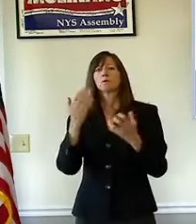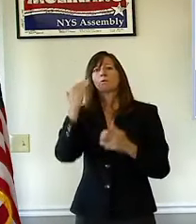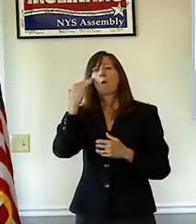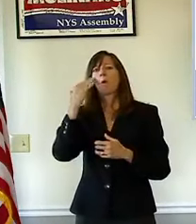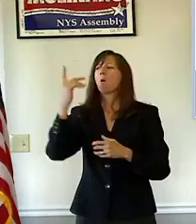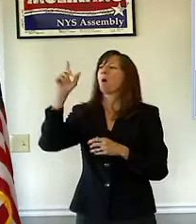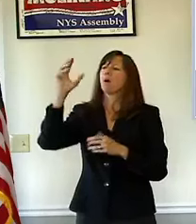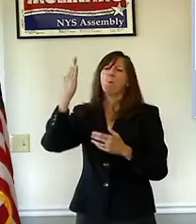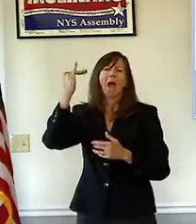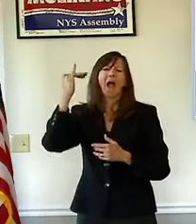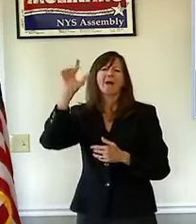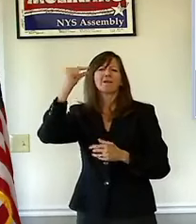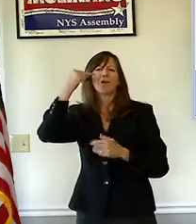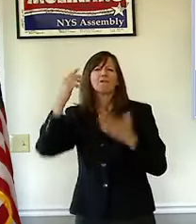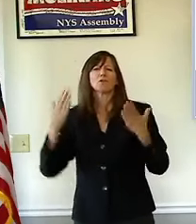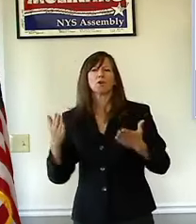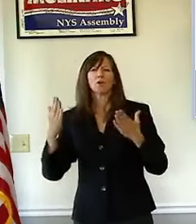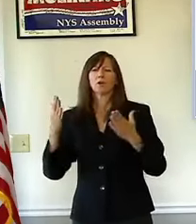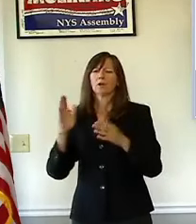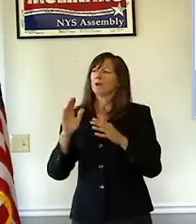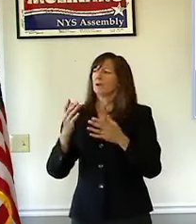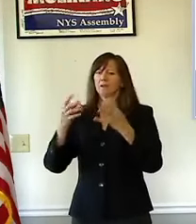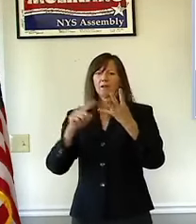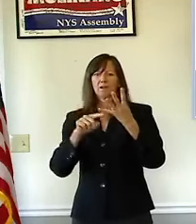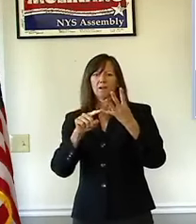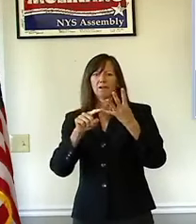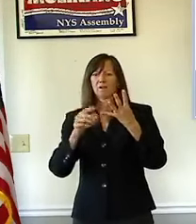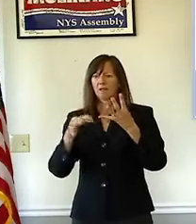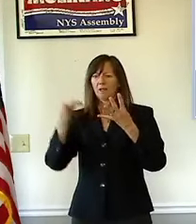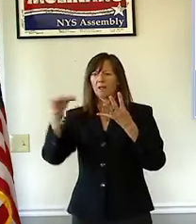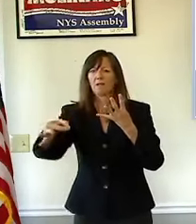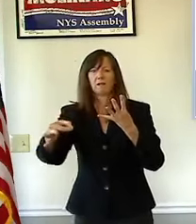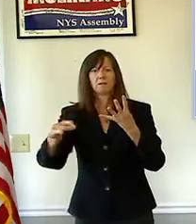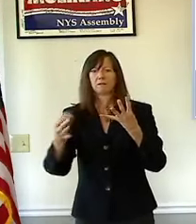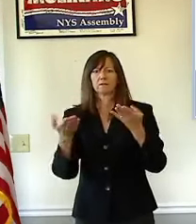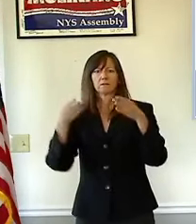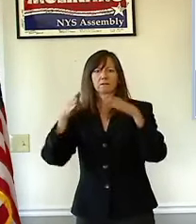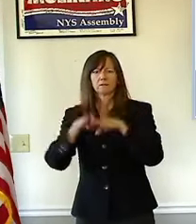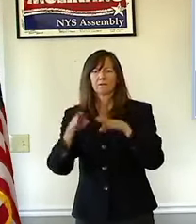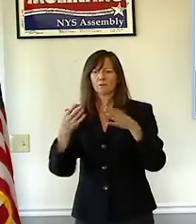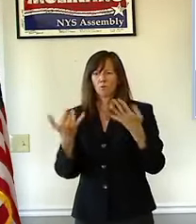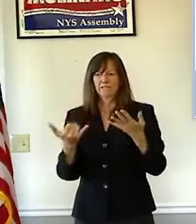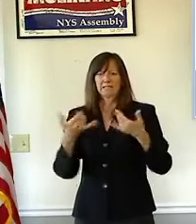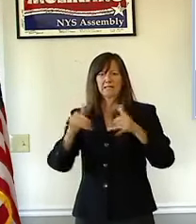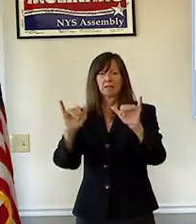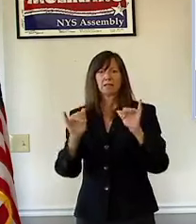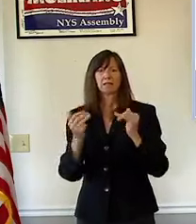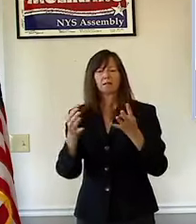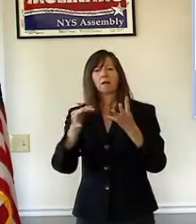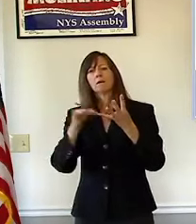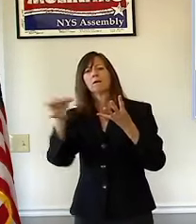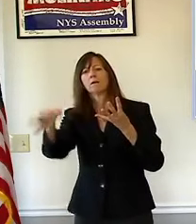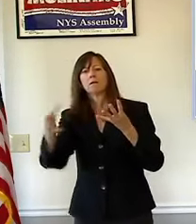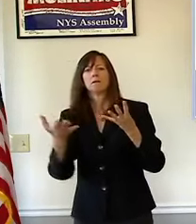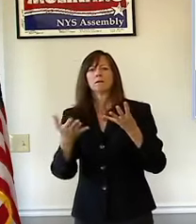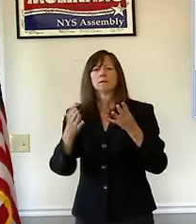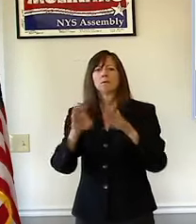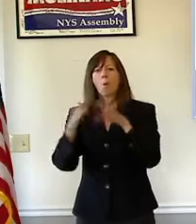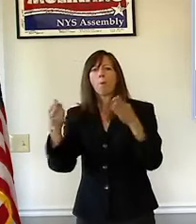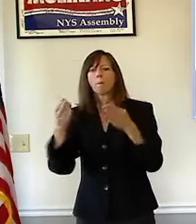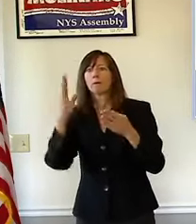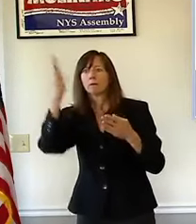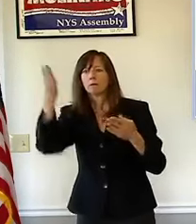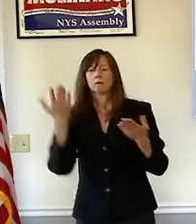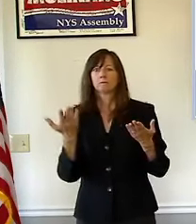don't know. In fact, from everything we've been told, we don't have the data to suggest